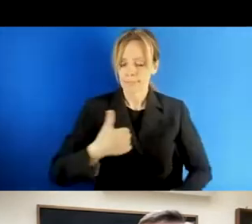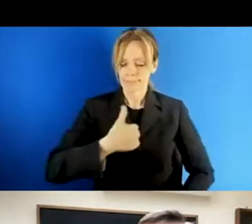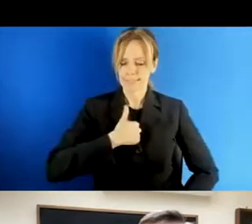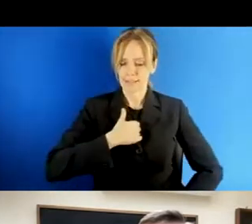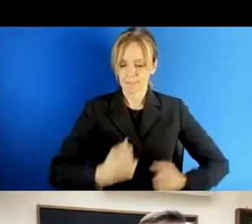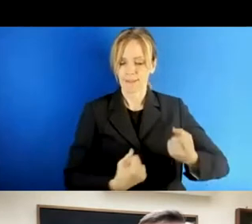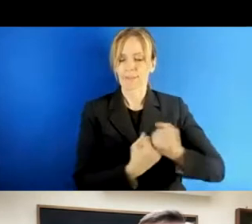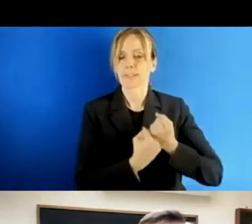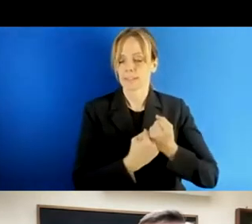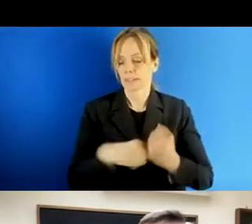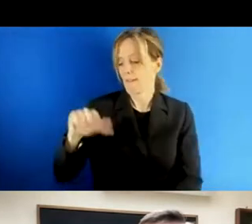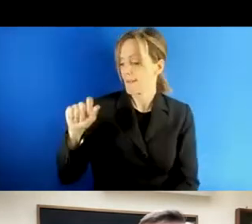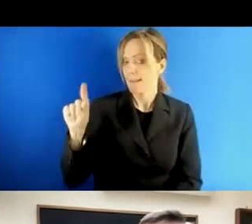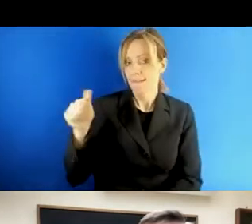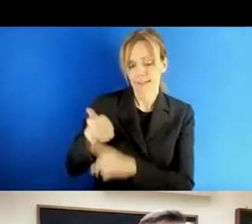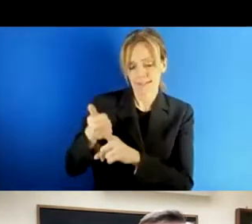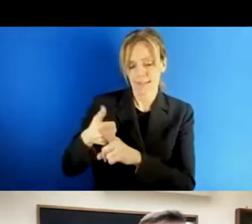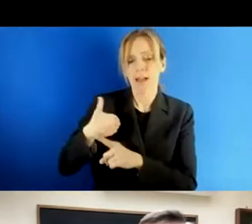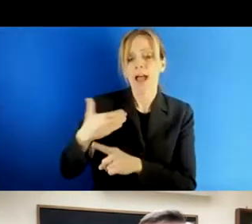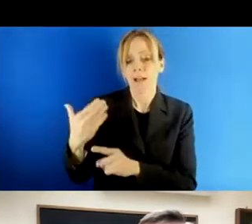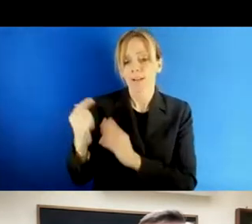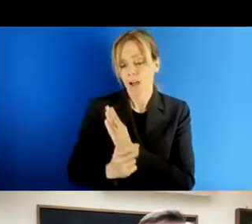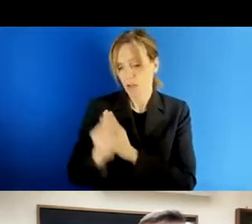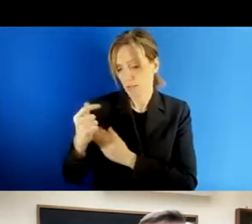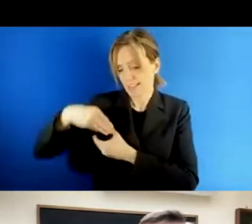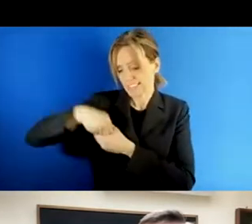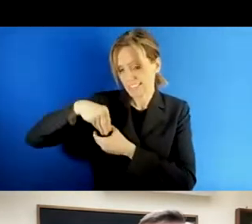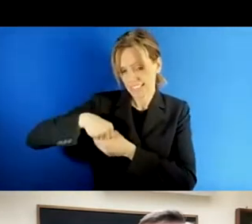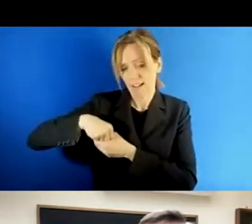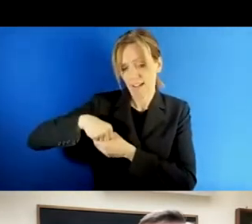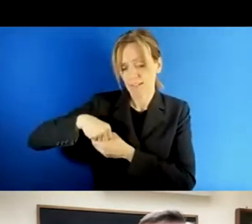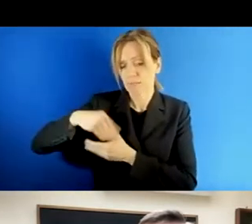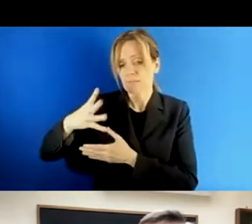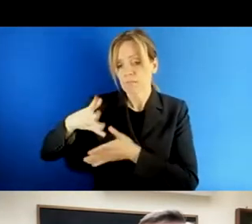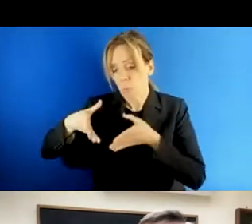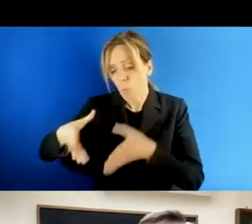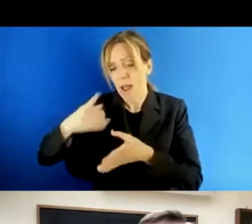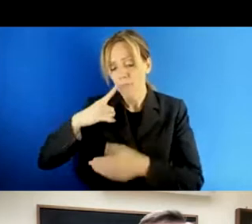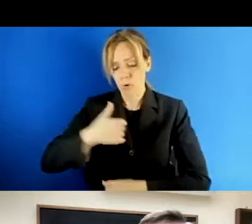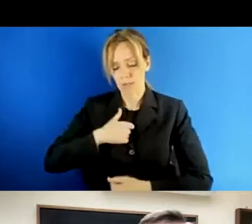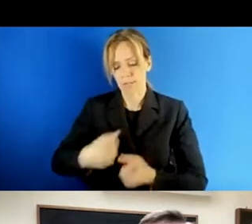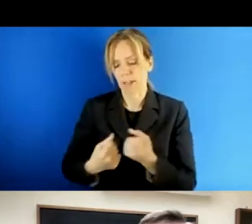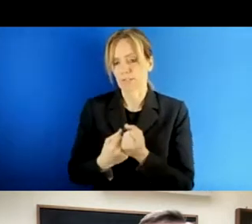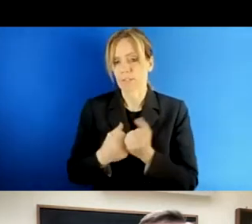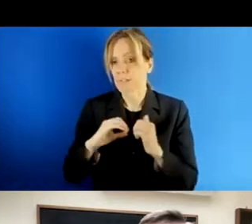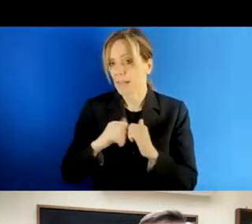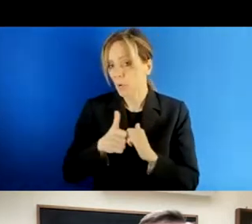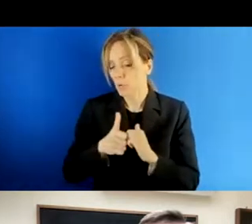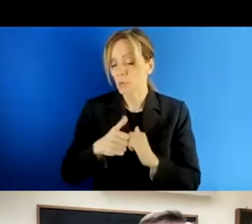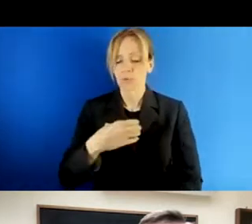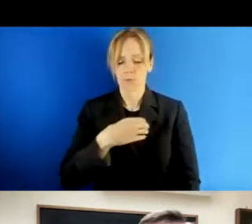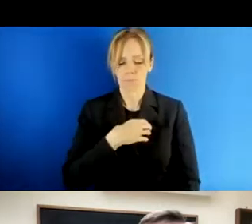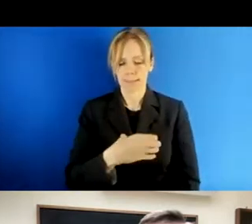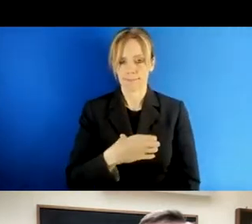a built-in mechanism for self-advocacy. It's called a complaint. Every college is required to have a complaint